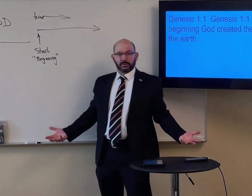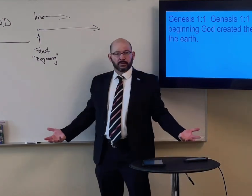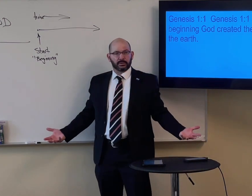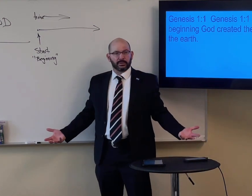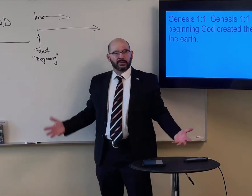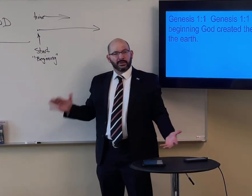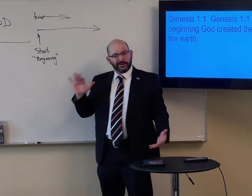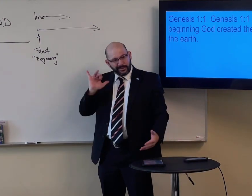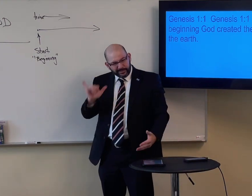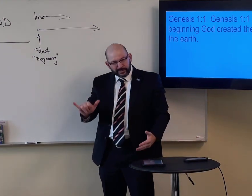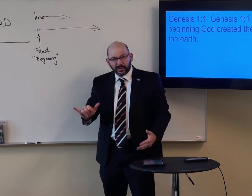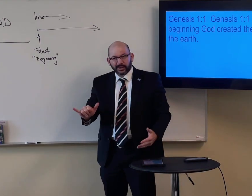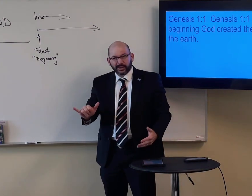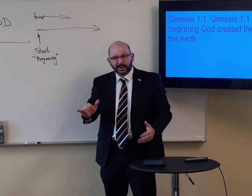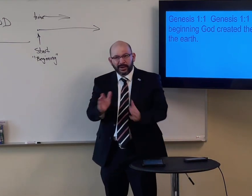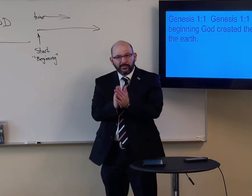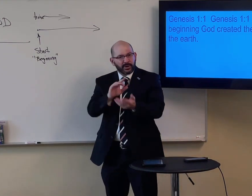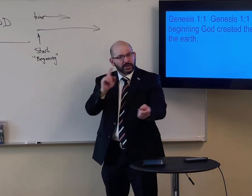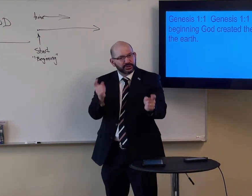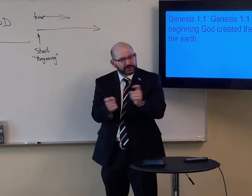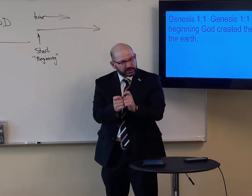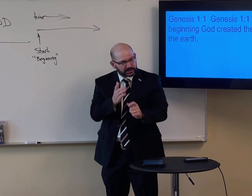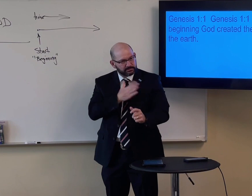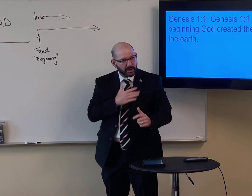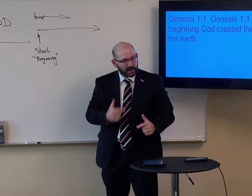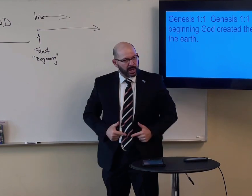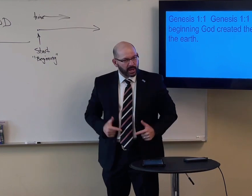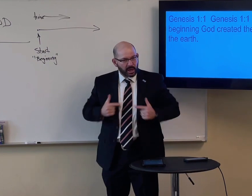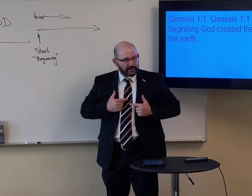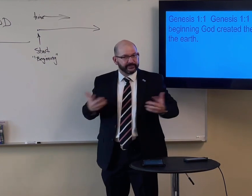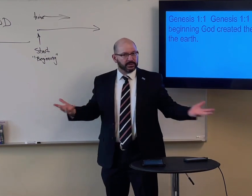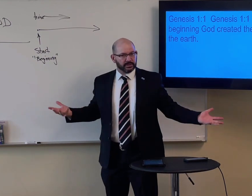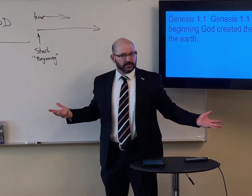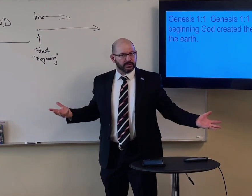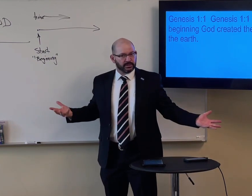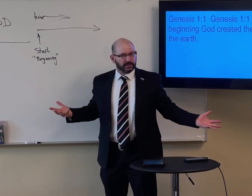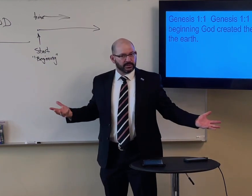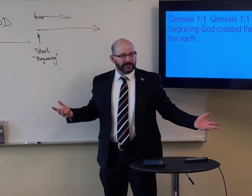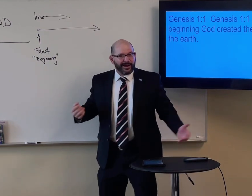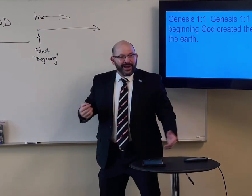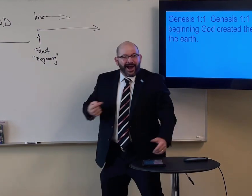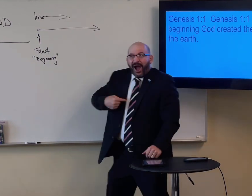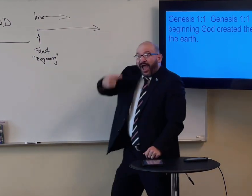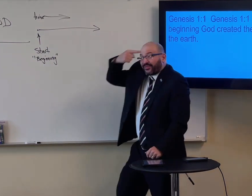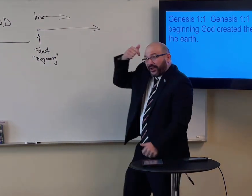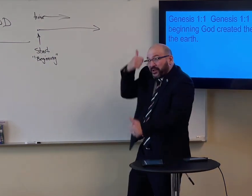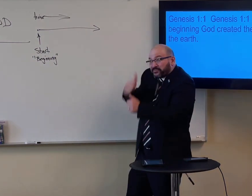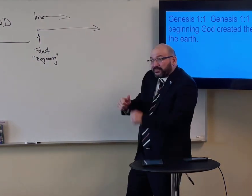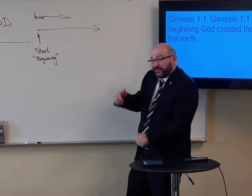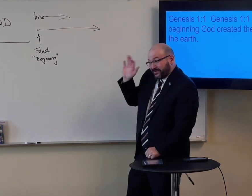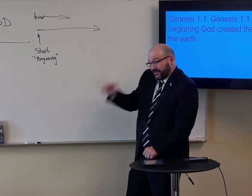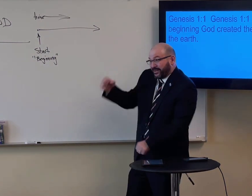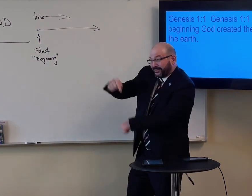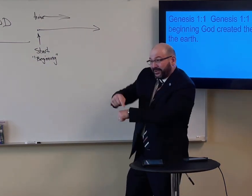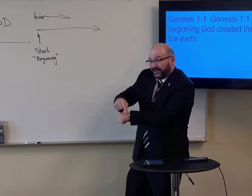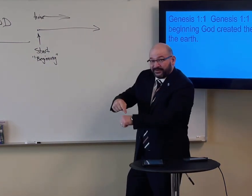And what's this? I'm a freshman in high school. That's not supposed to happen to me. But it did. It changed my life. I thought, I knew that